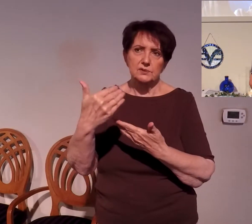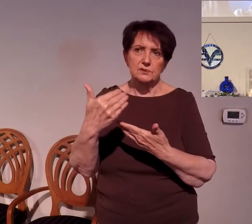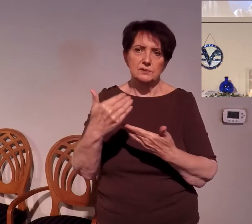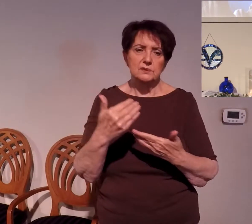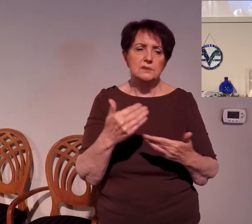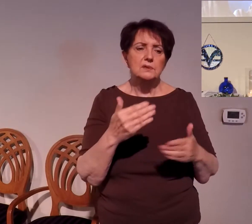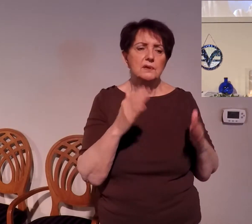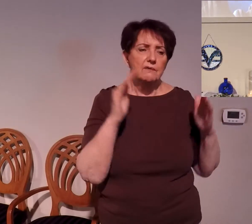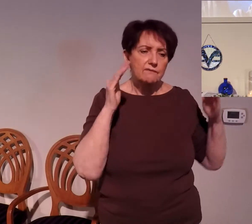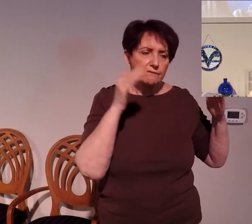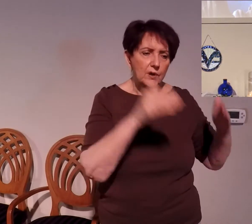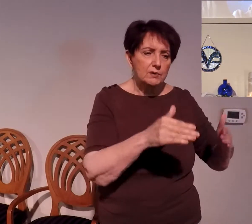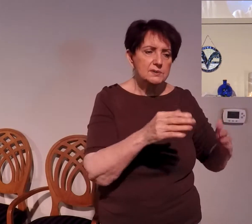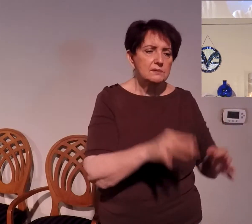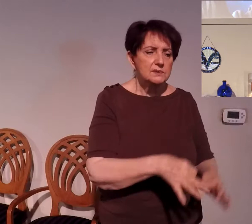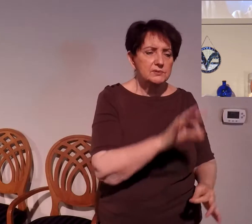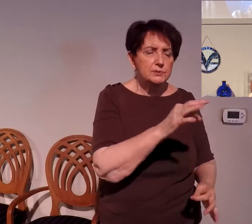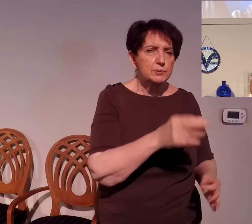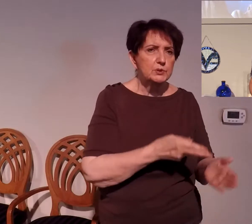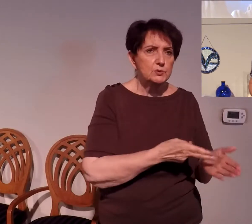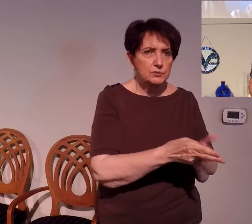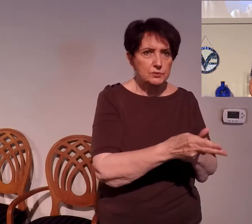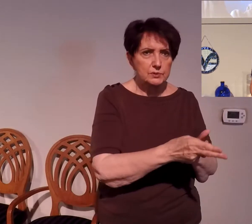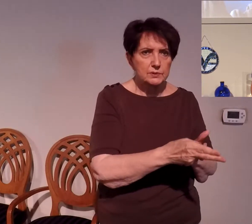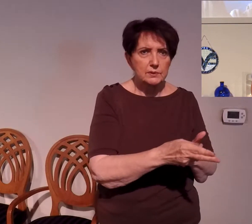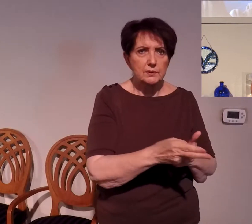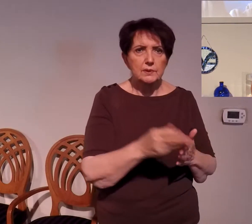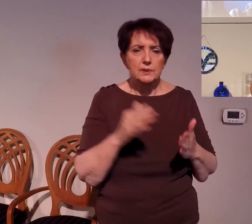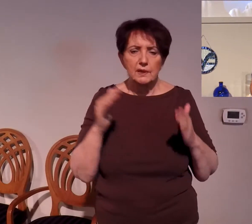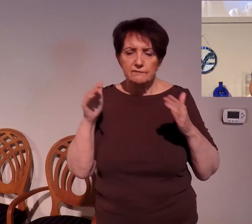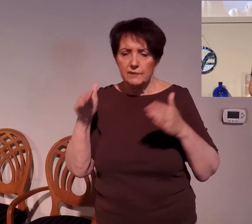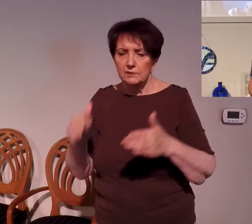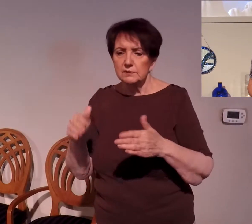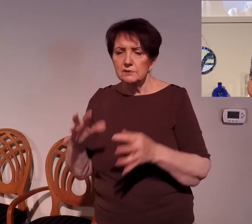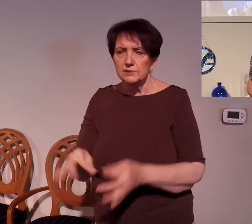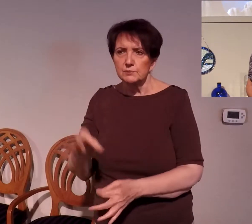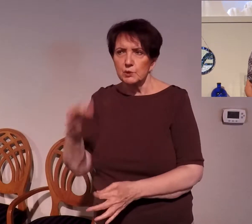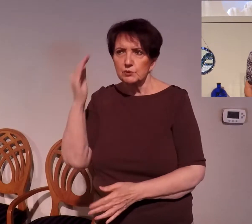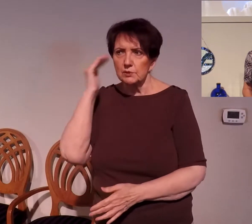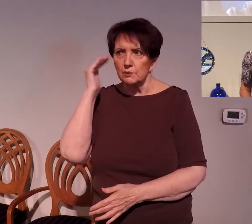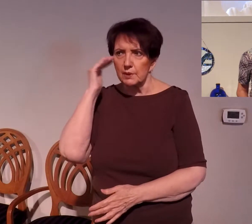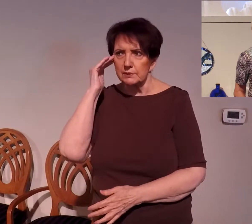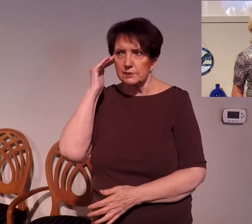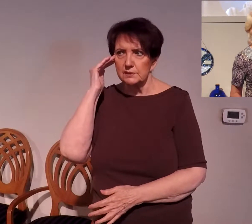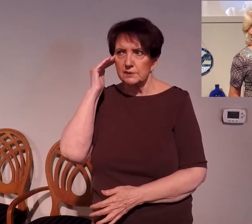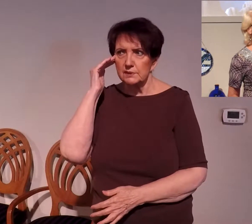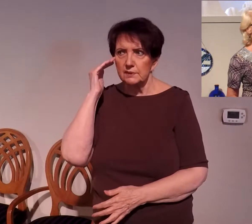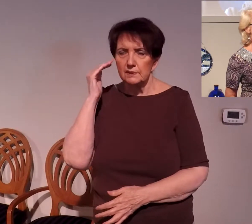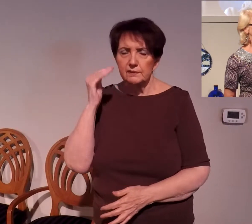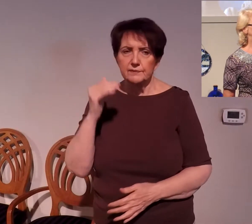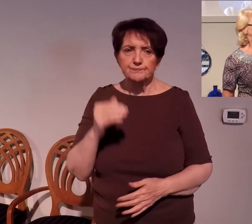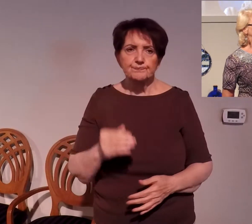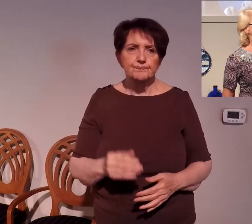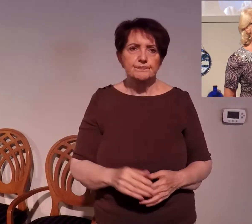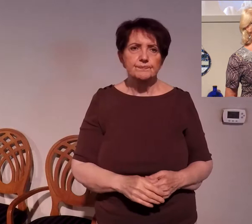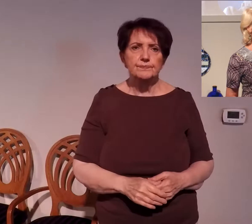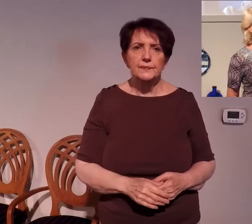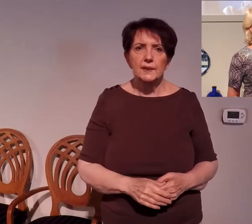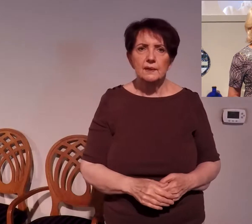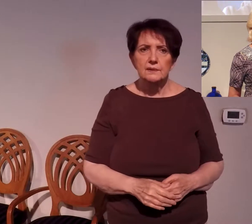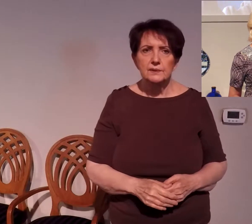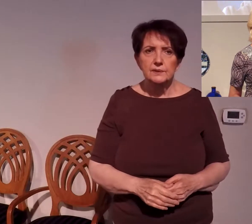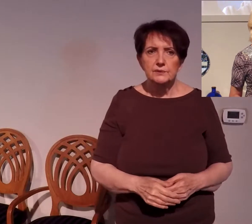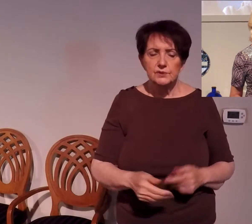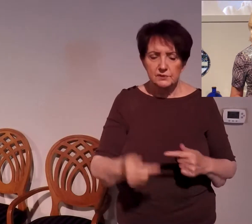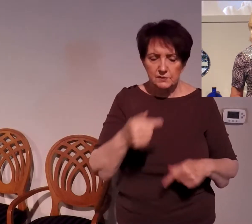spiritual truths and staying committed to our spiritual awareness. If it is nothing more than going back